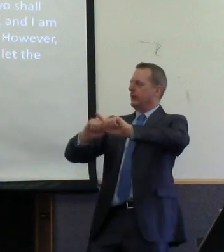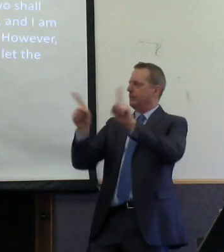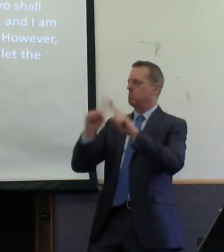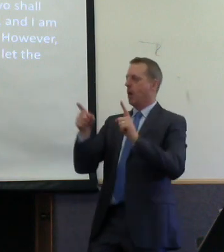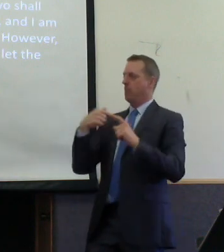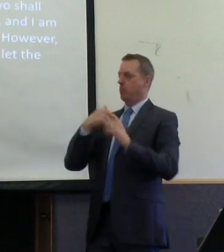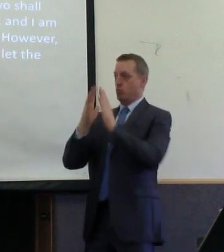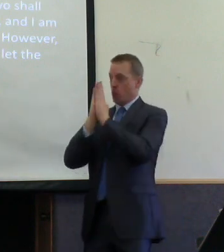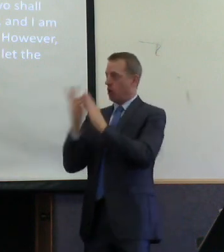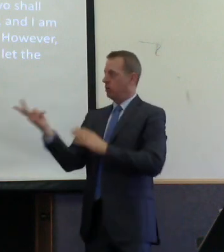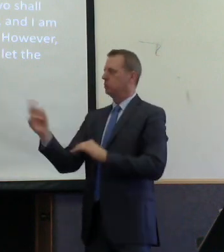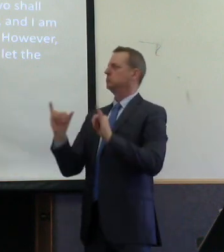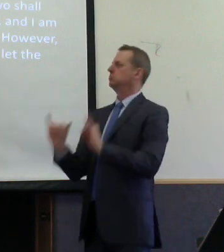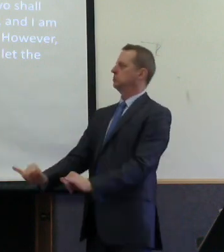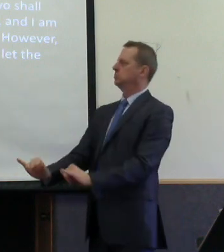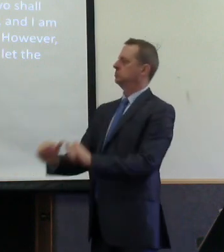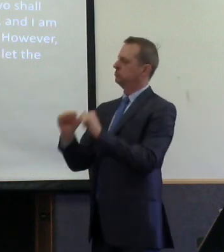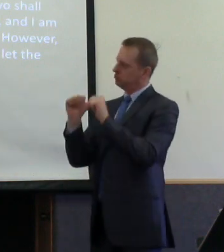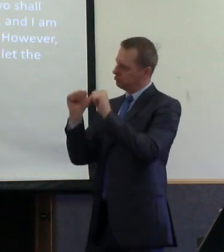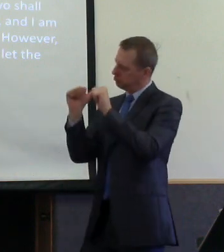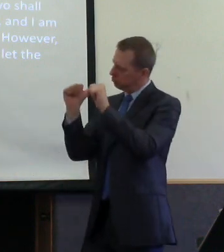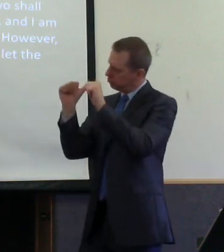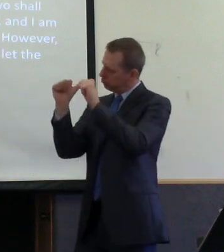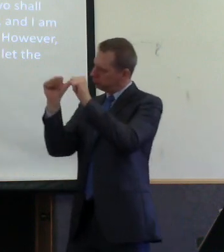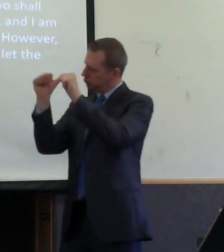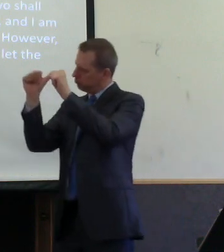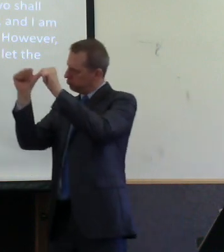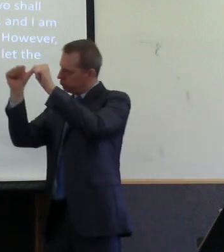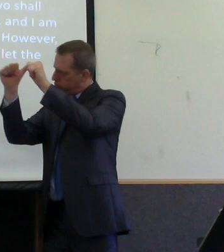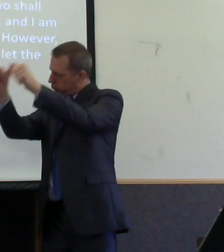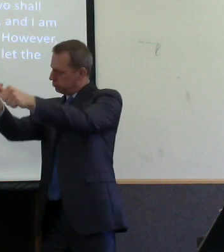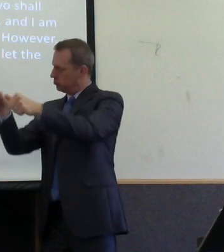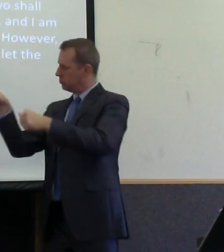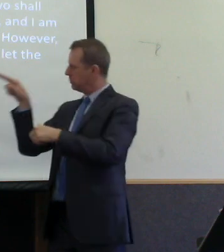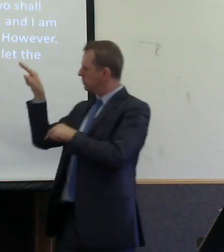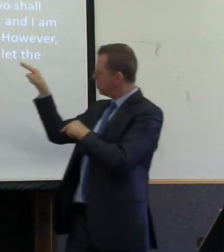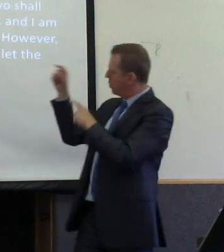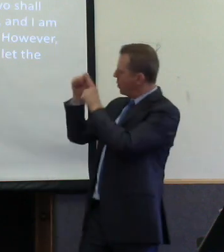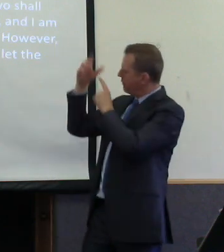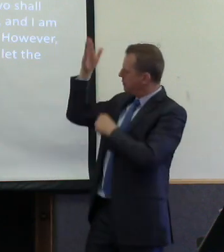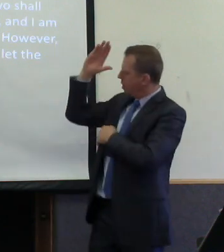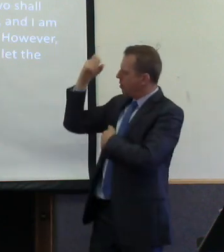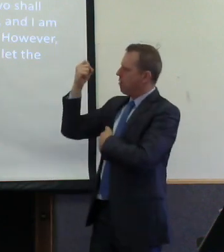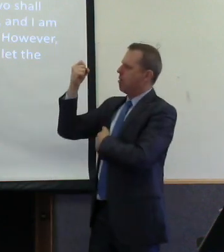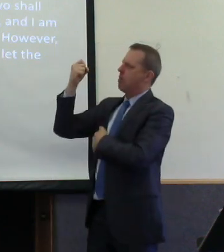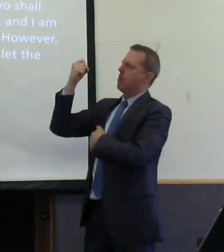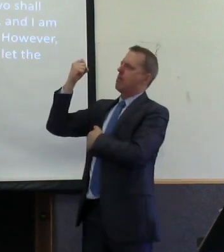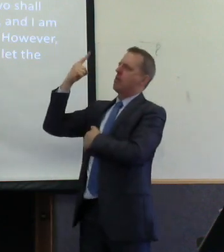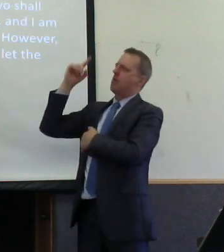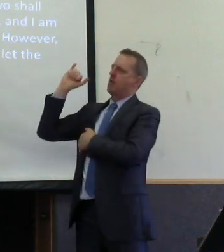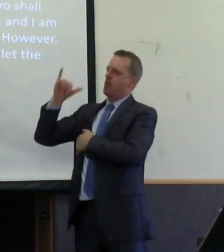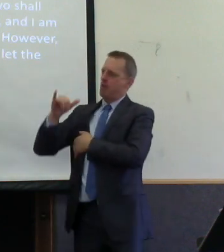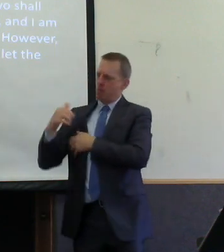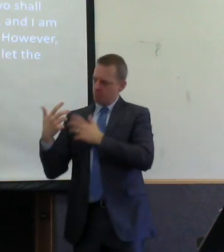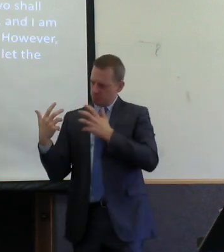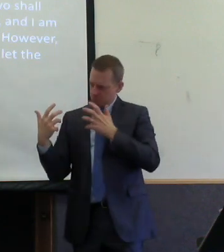stubborn, we need to have joy from God. Not joy of God, we will continue. Your cup is the Lord of